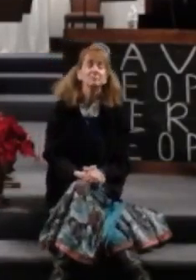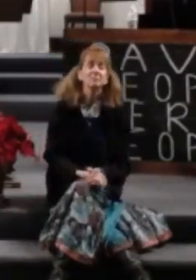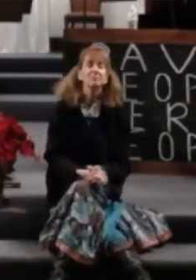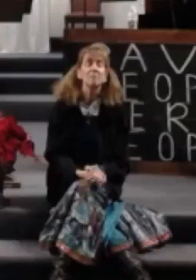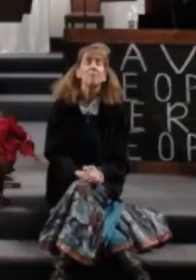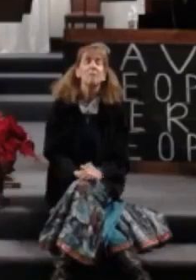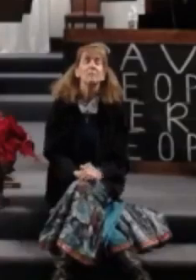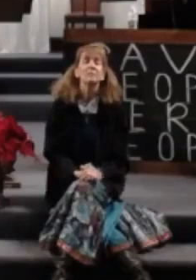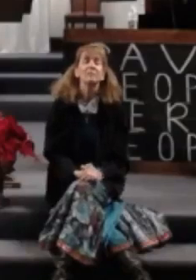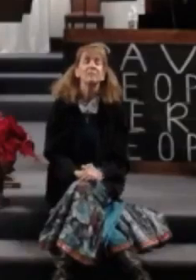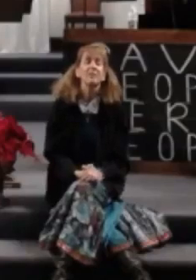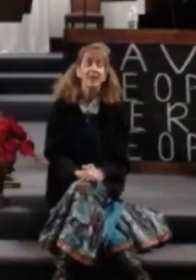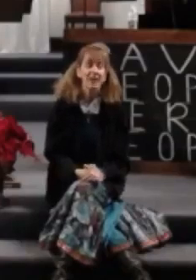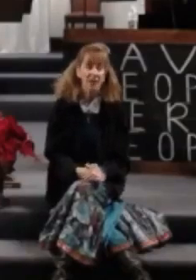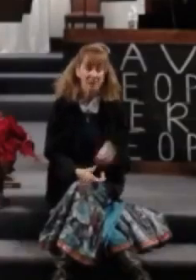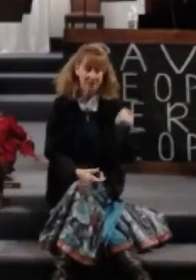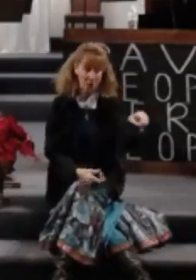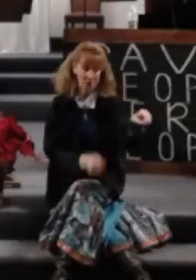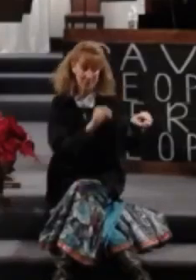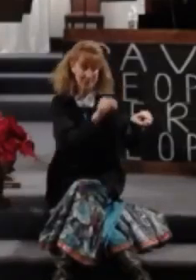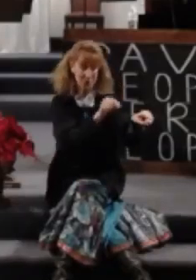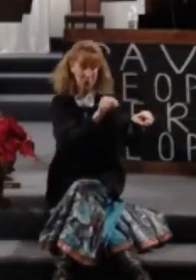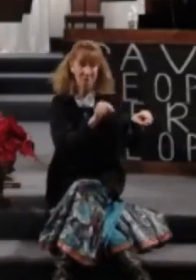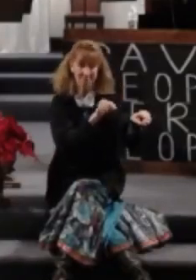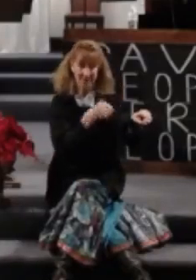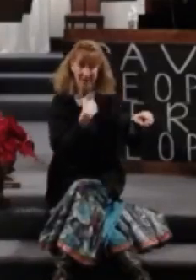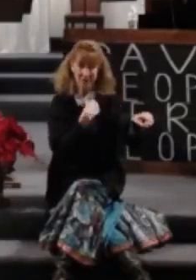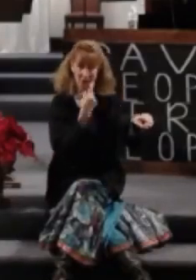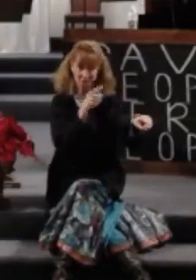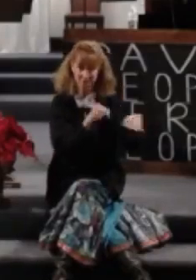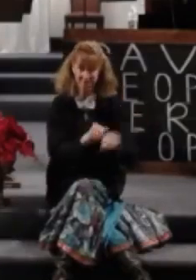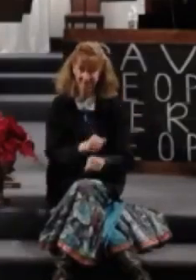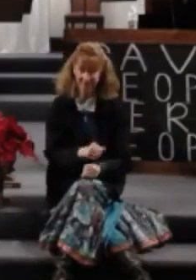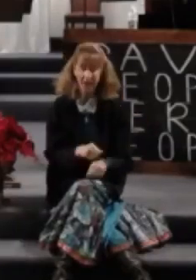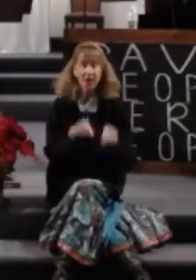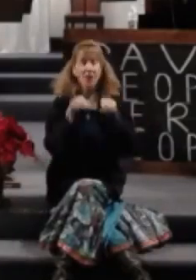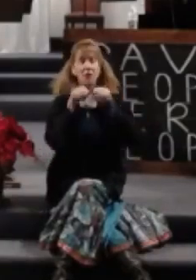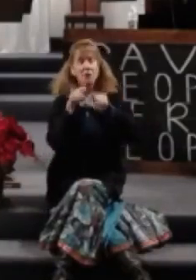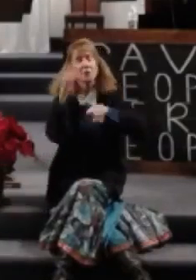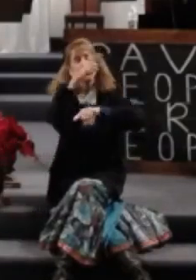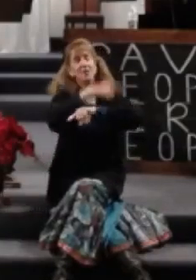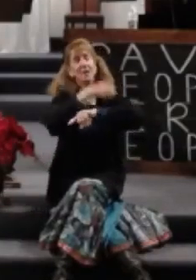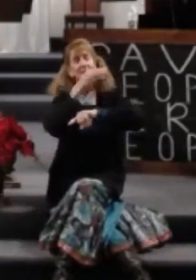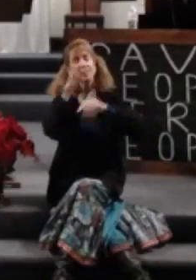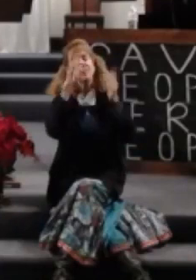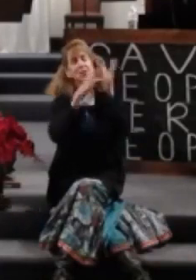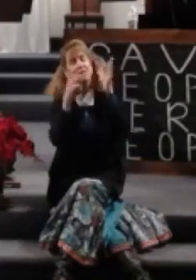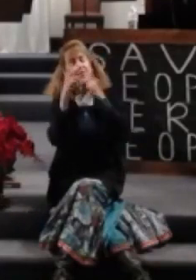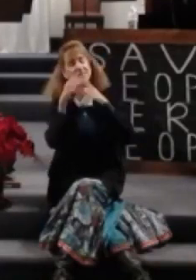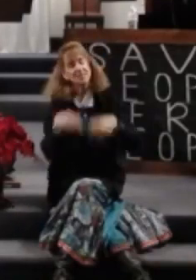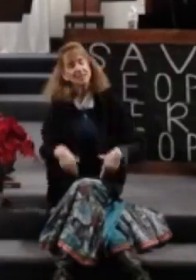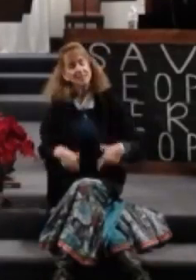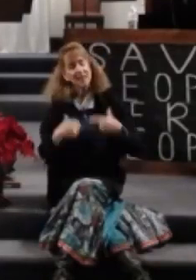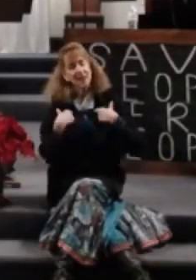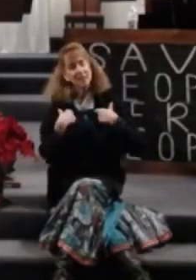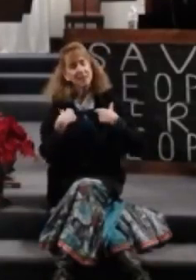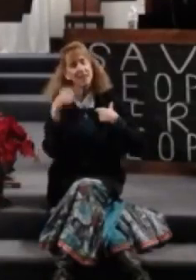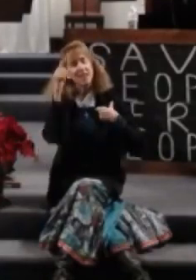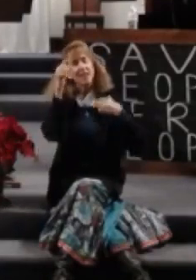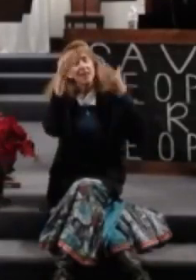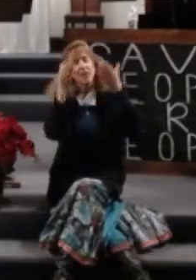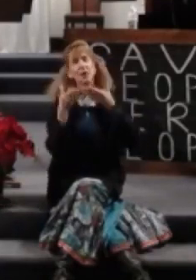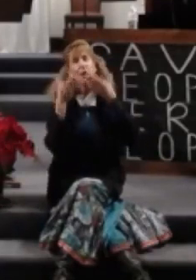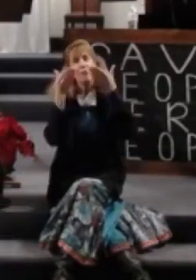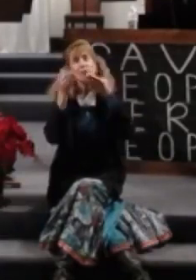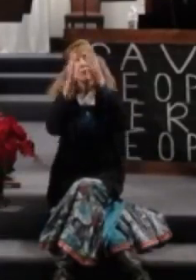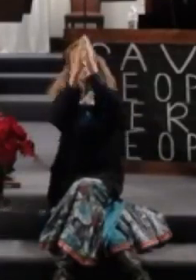using. Here we go, starting with verse 7. During the days of Jesus' life on earth, He offered up prayers and